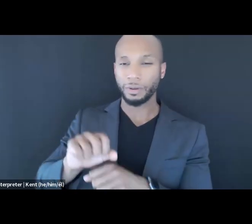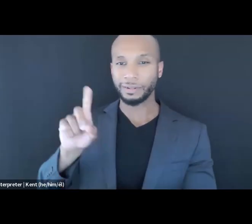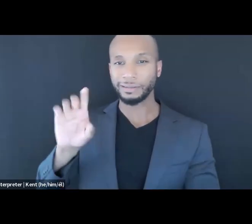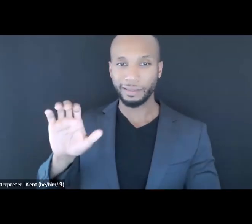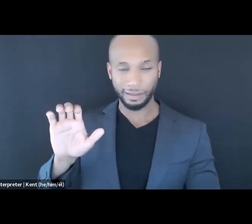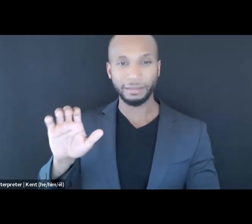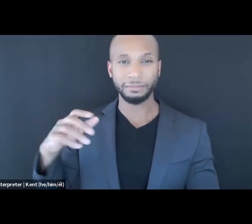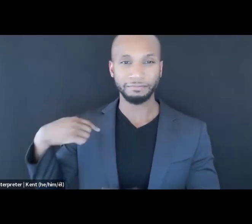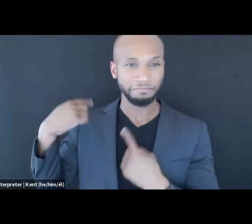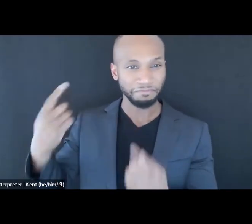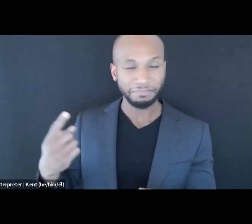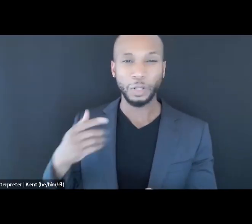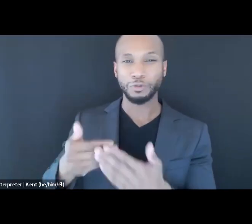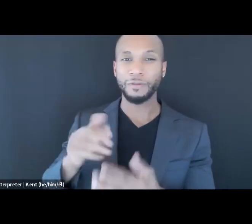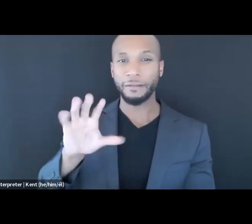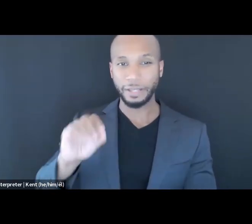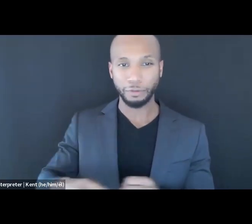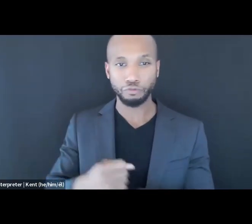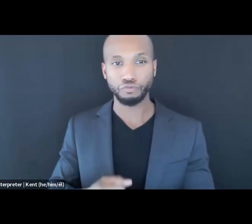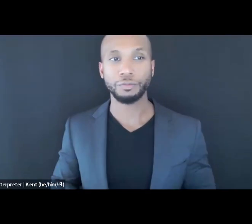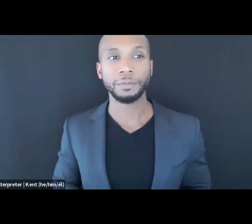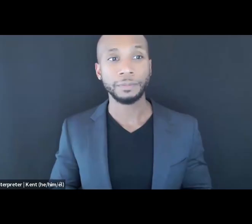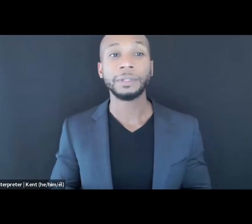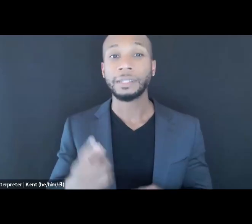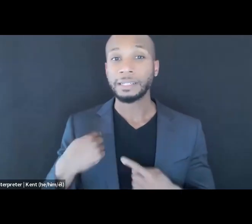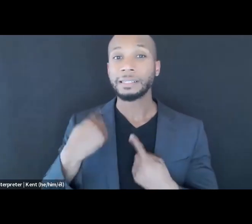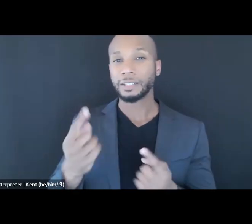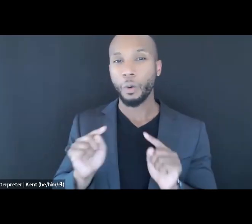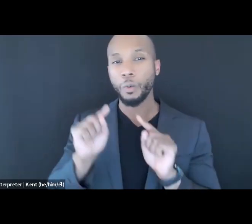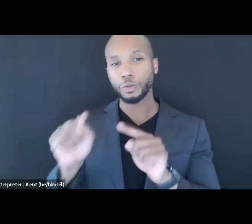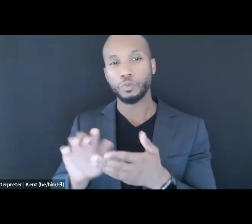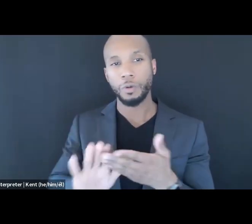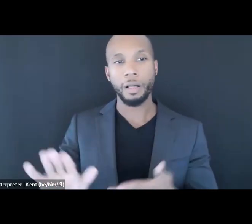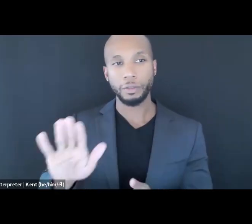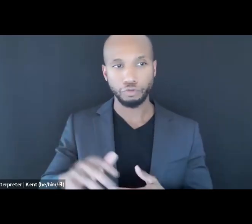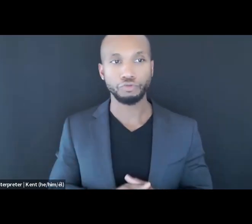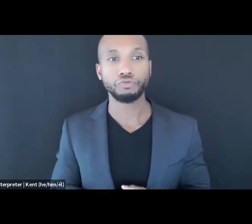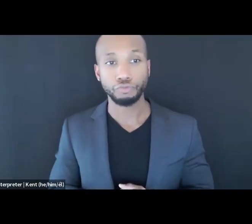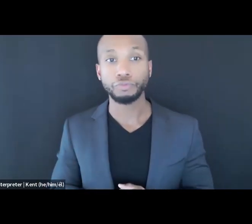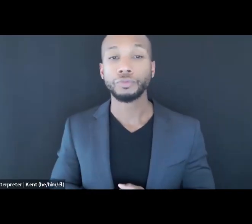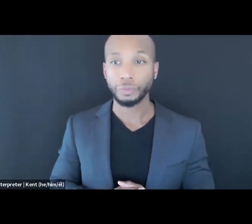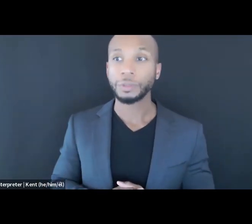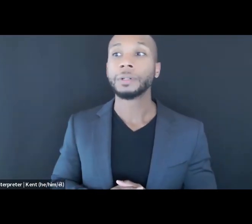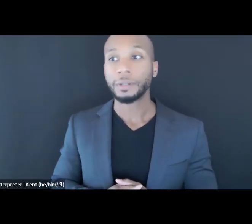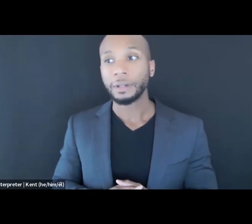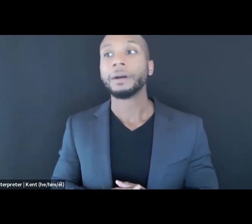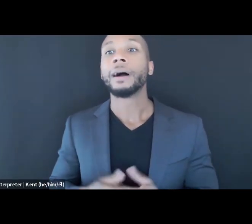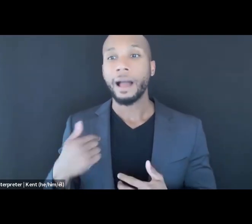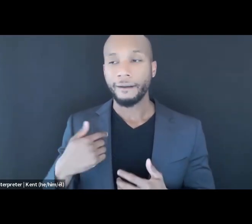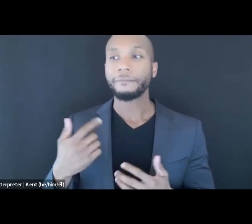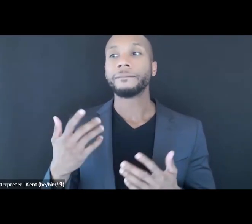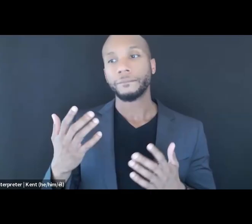DC nearly 50 years. Since going to college, Tana said I organized